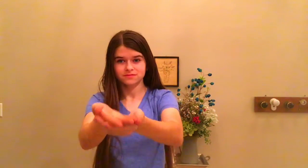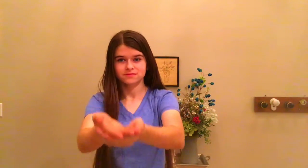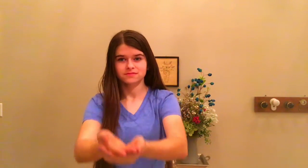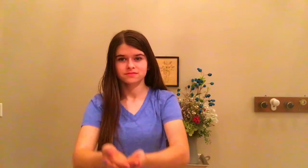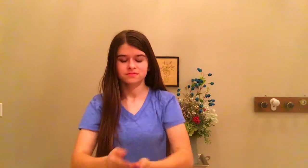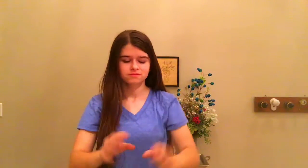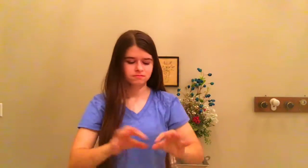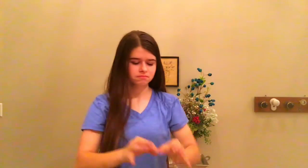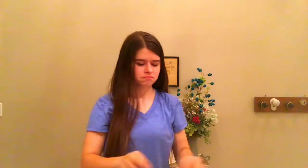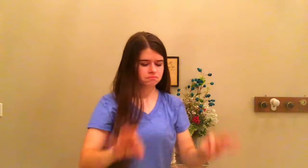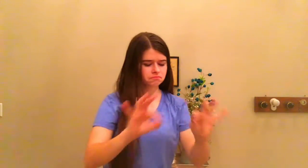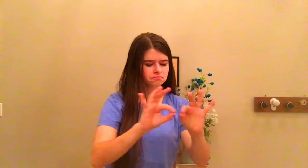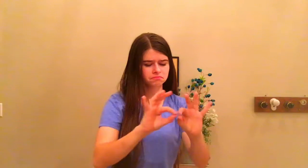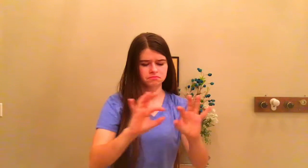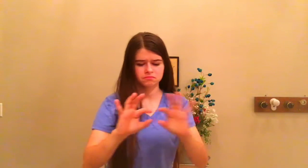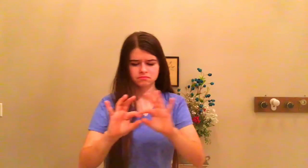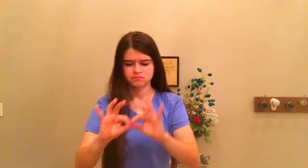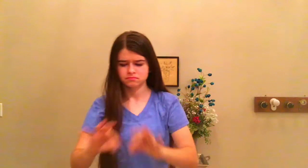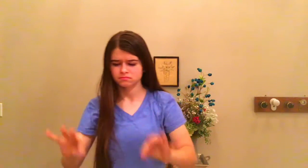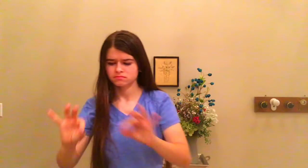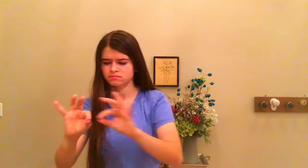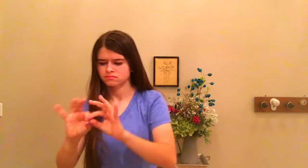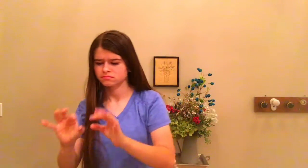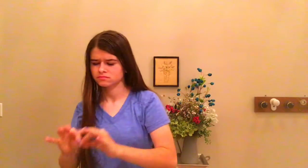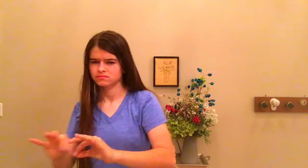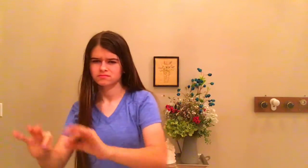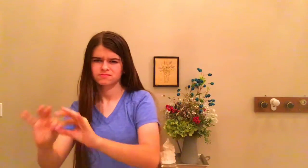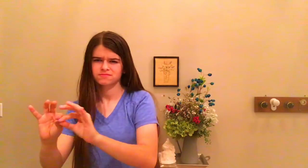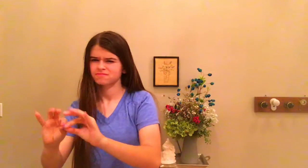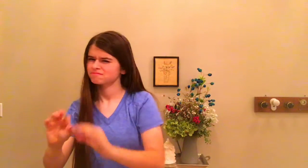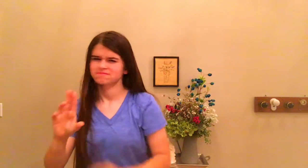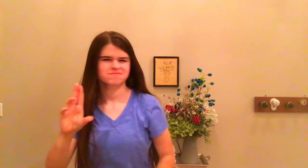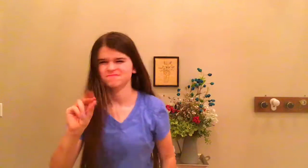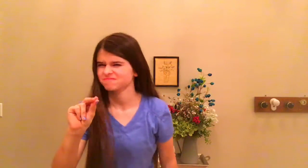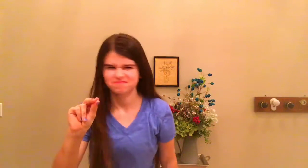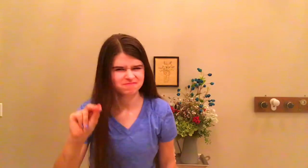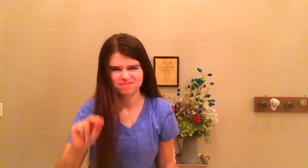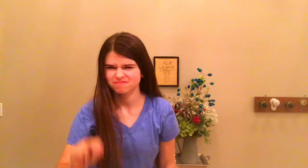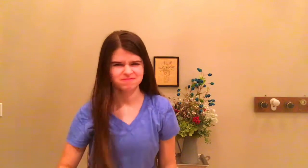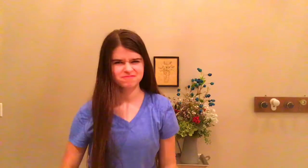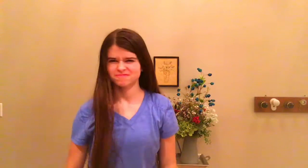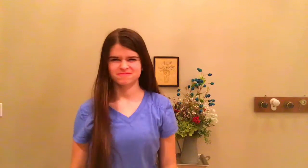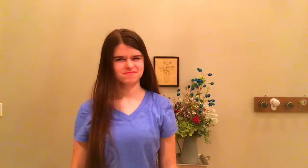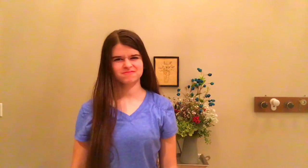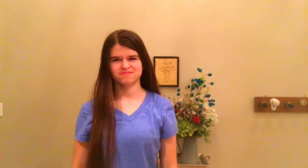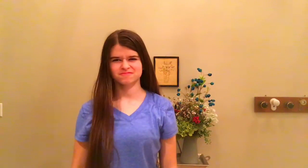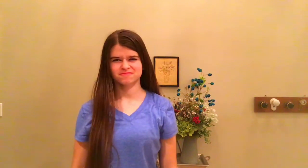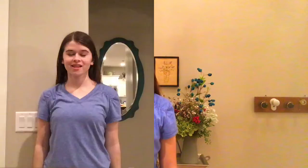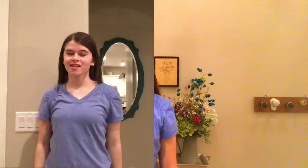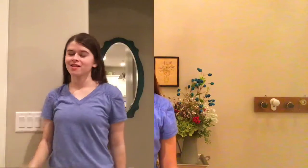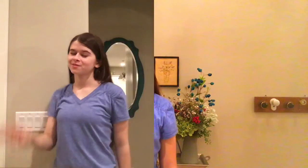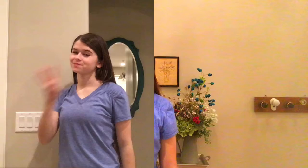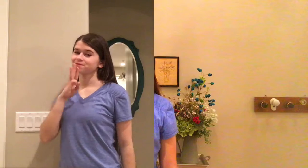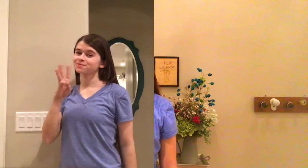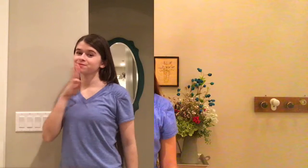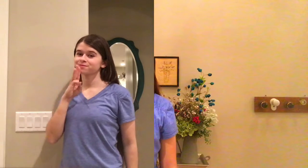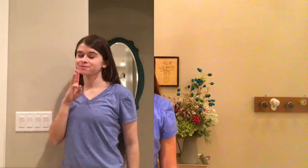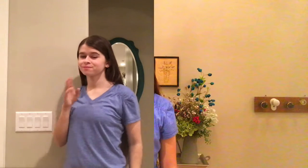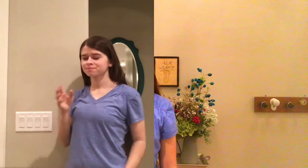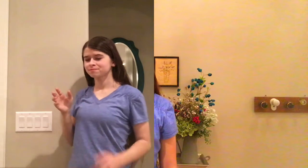And for once, never wonder what they're worth The rainstorm